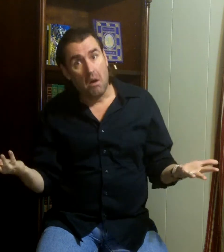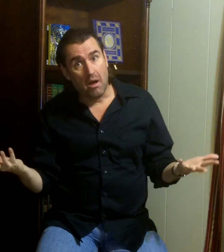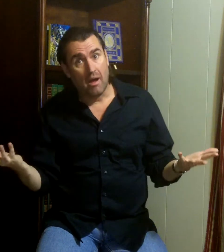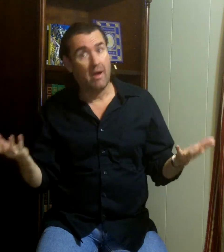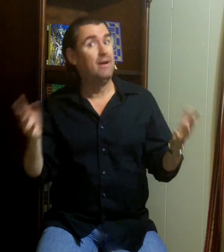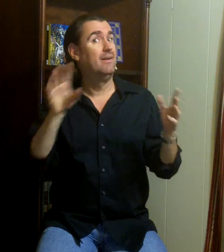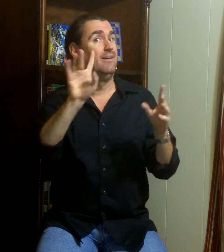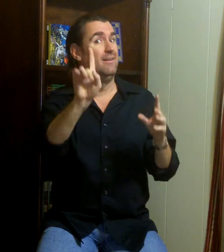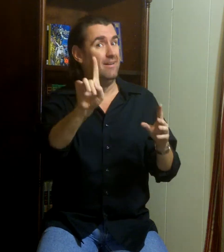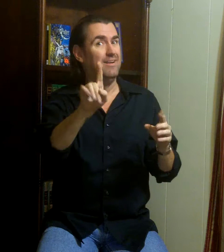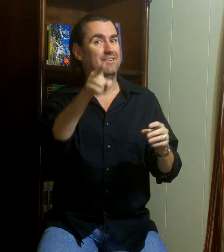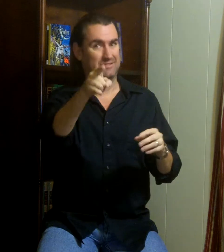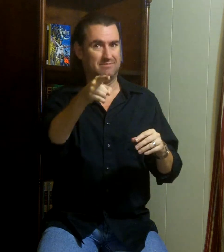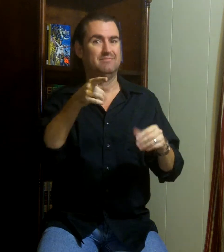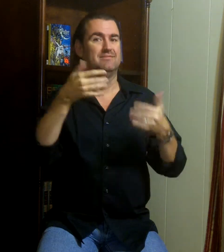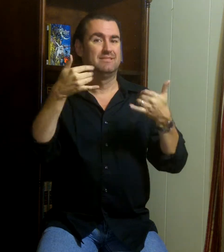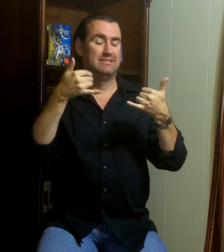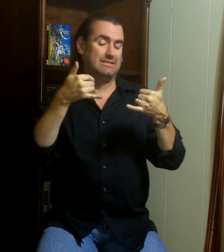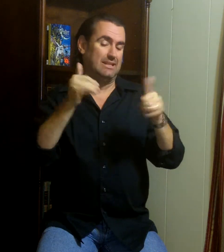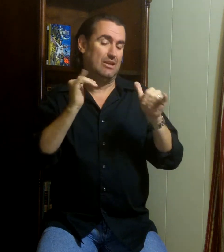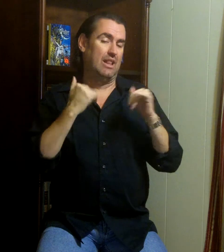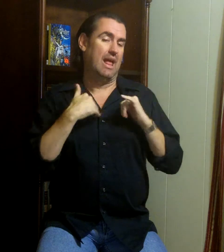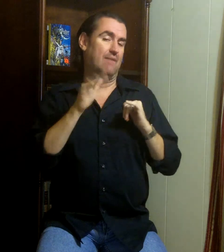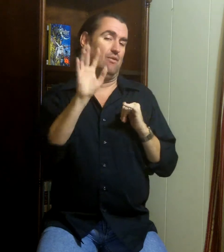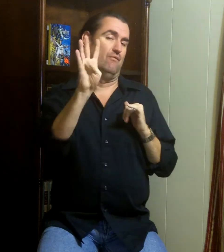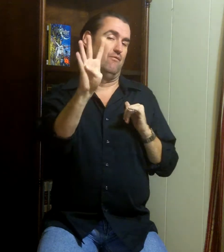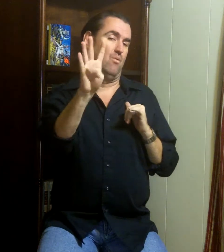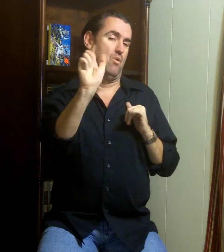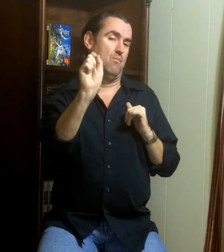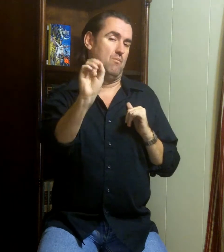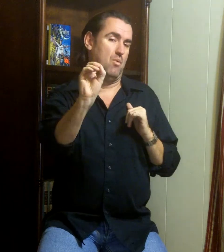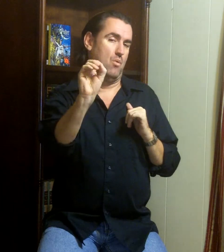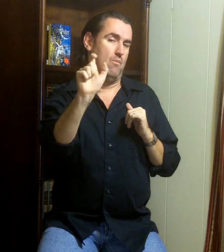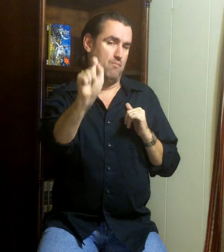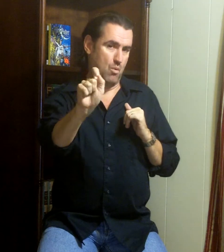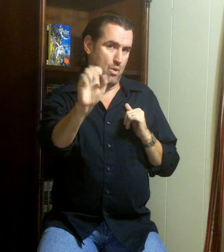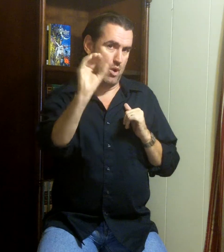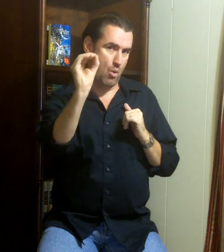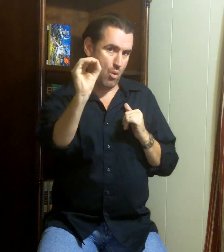your score comes out based on the PSE, which you passed. So